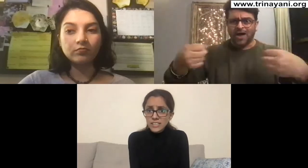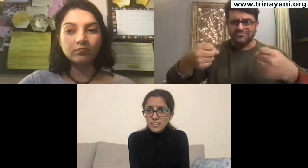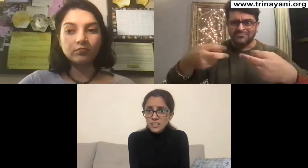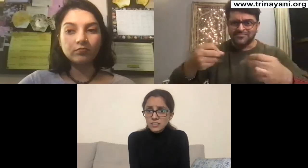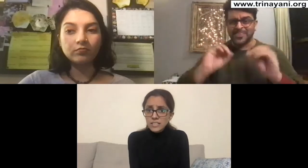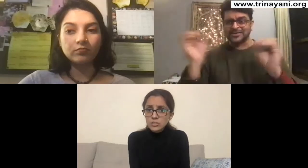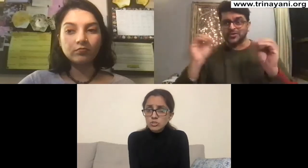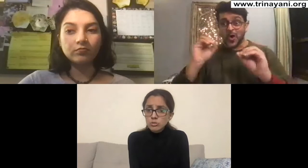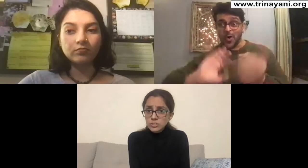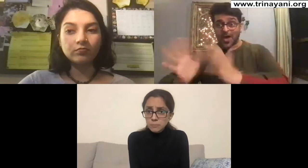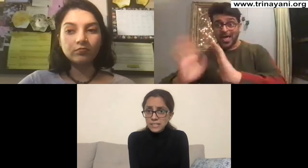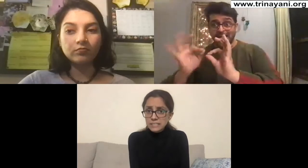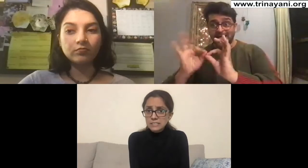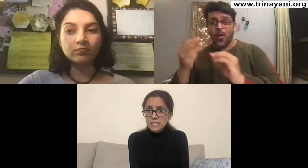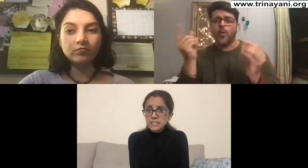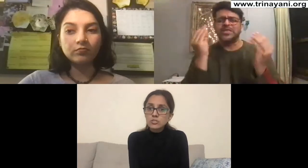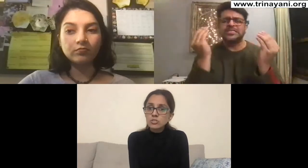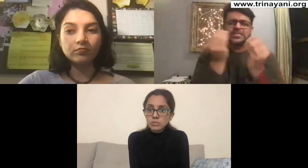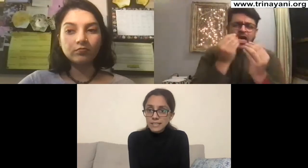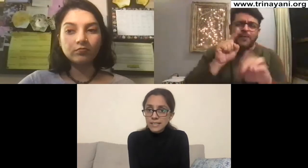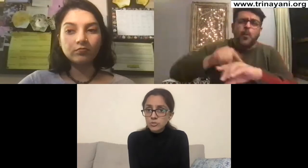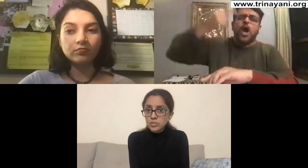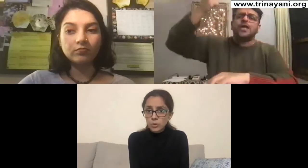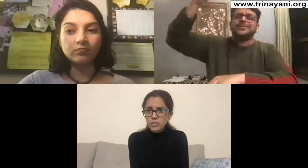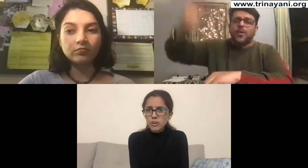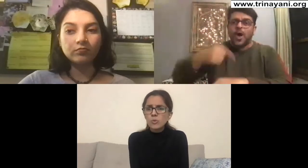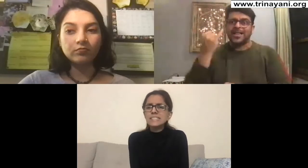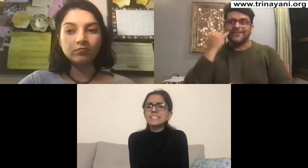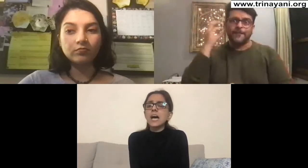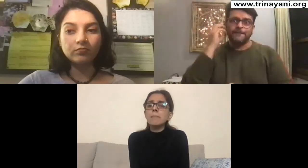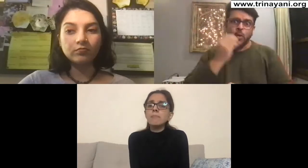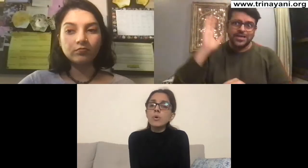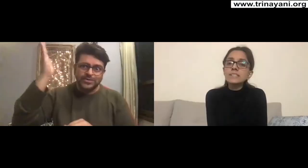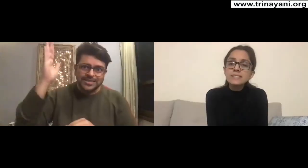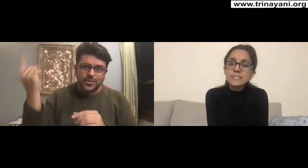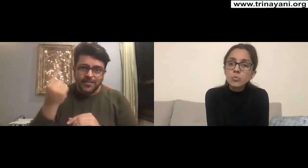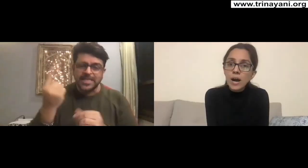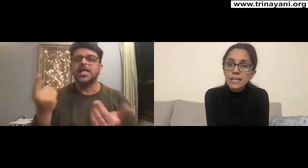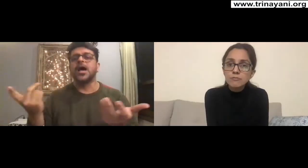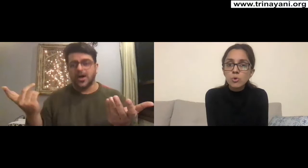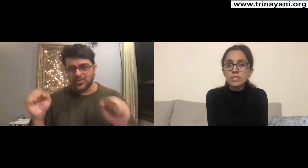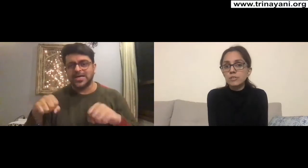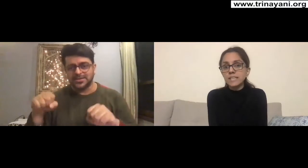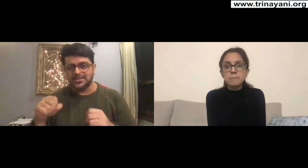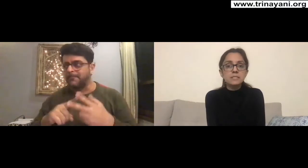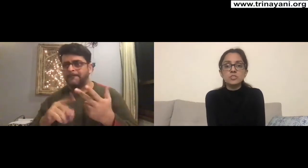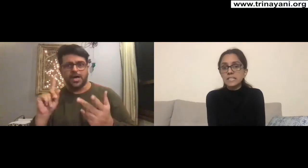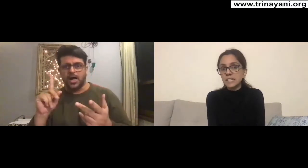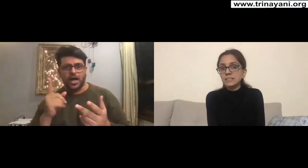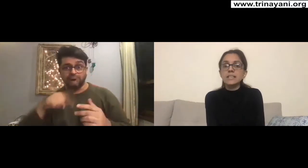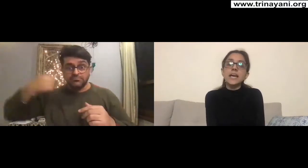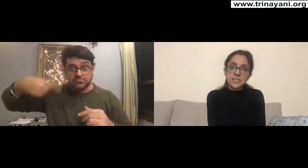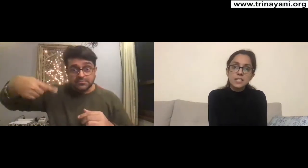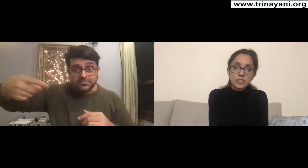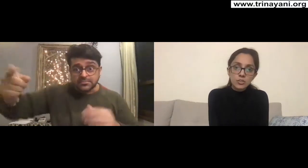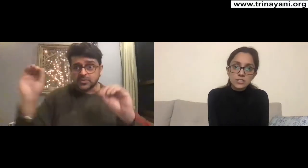talking. There is no subtitles, there is no sign language interpreter. Only some, once in a while, if Modi, for example, is presenting,